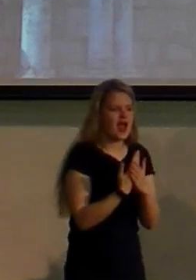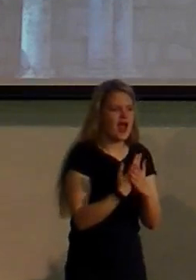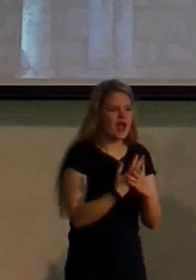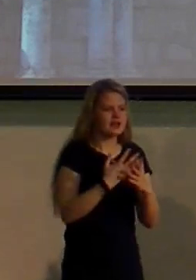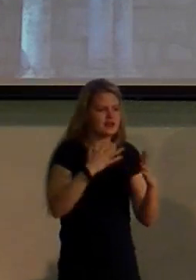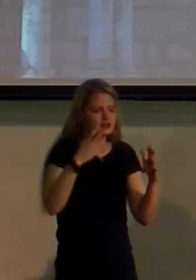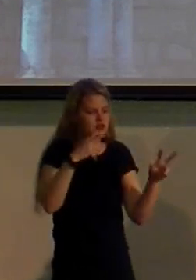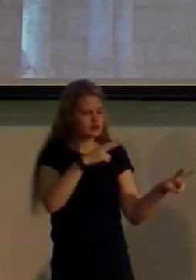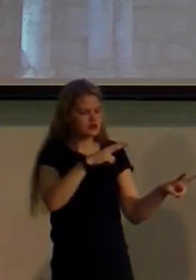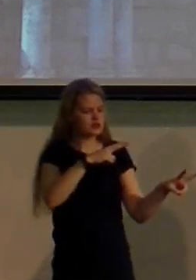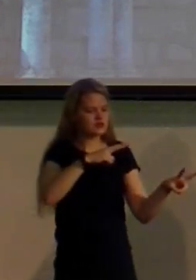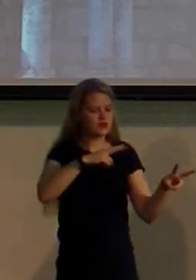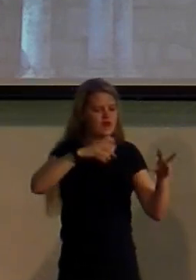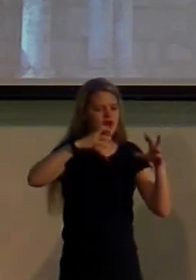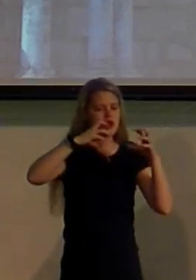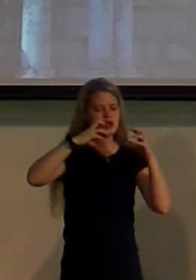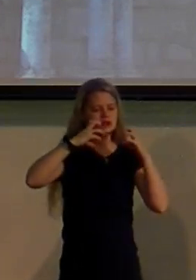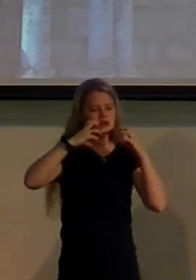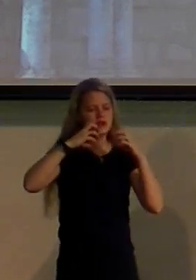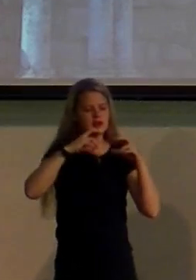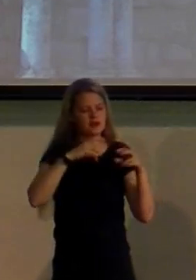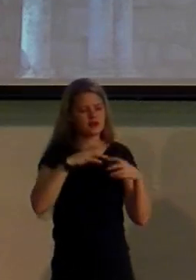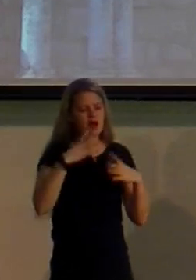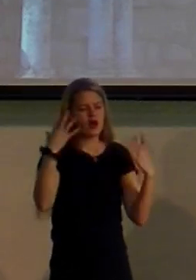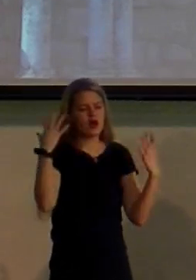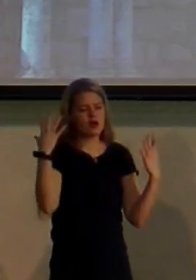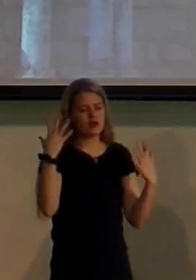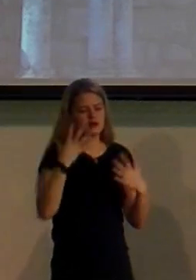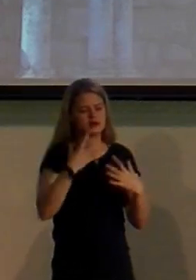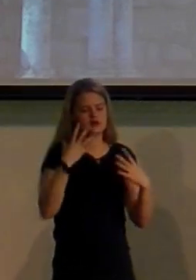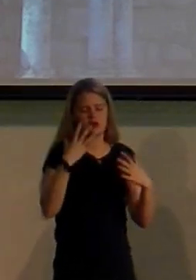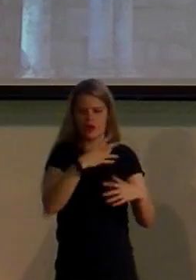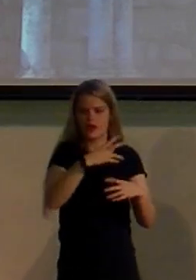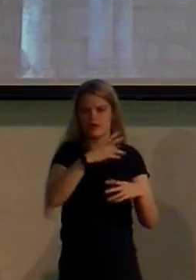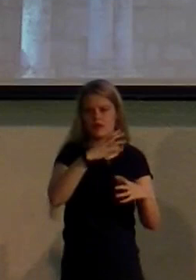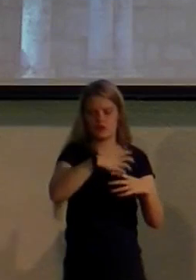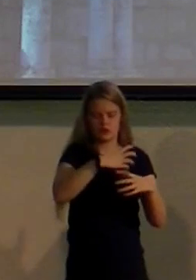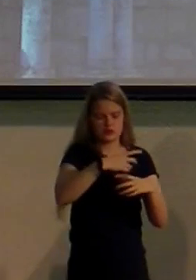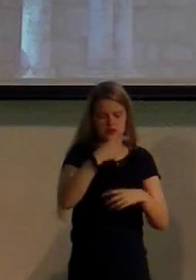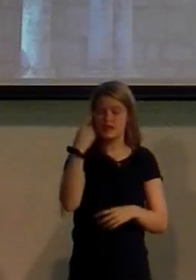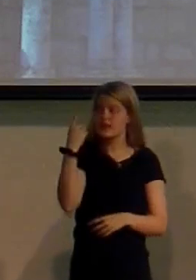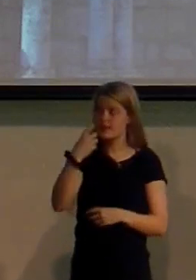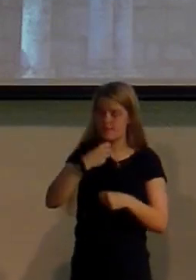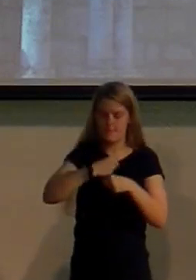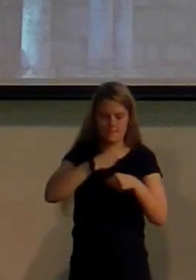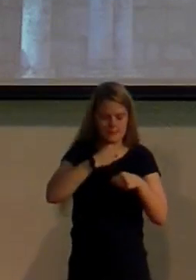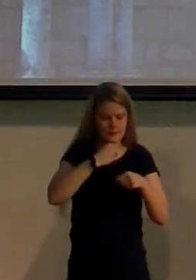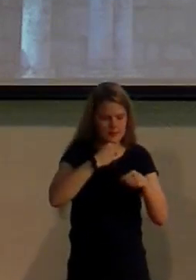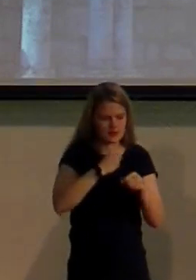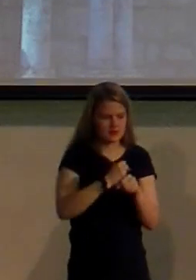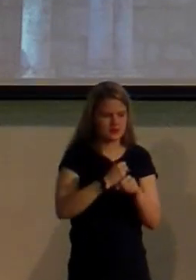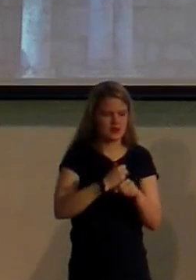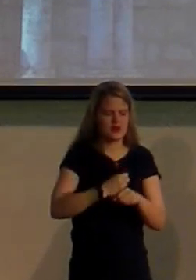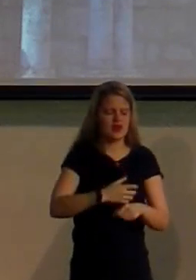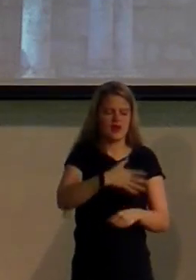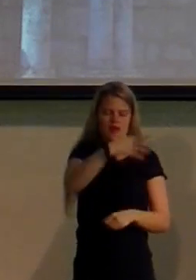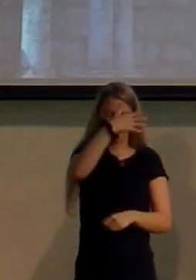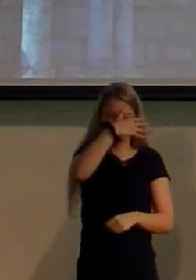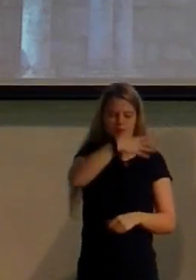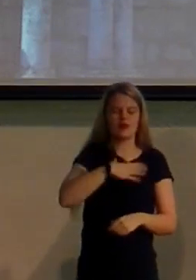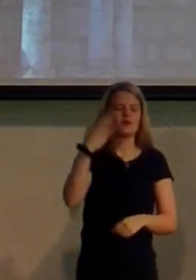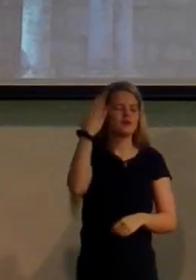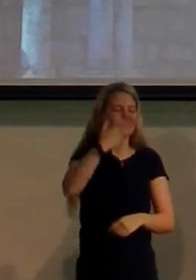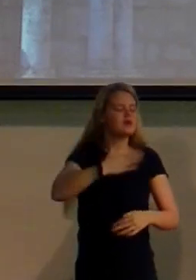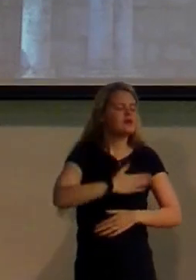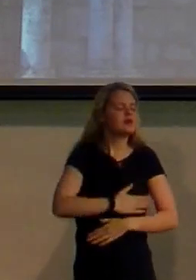admired the creation that he made. And you can almost see God saying, man's going to be so pleased with this.